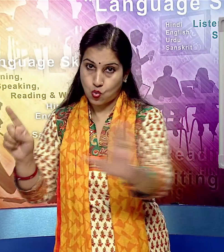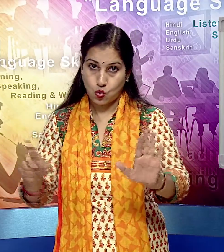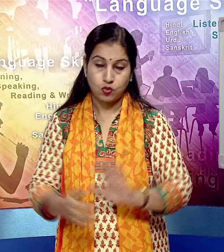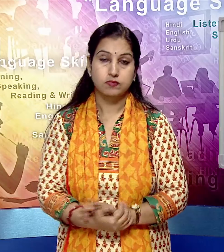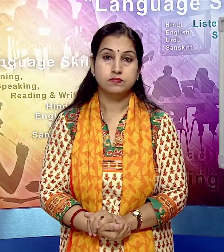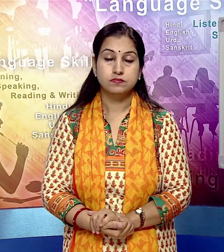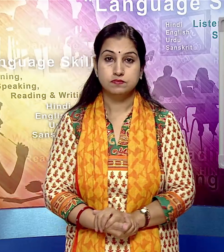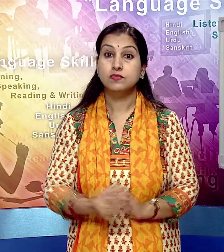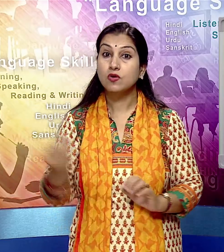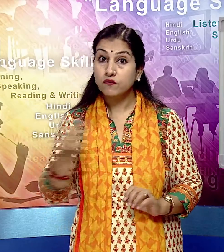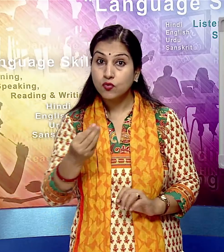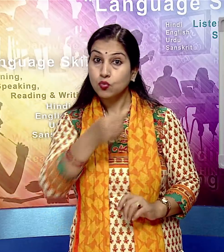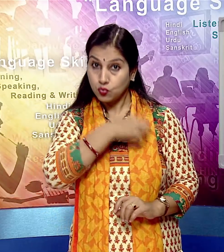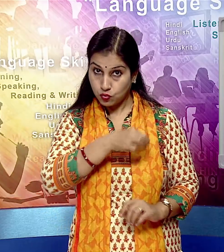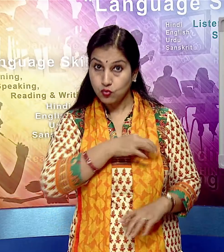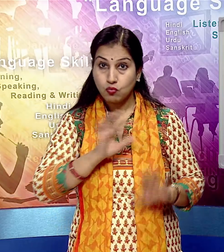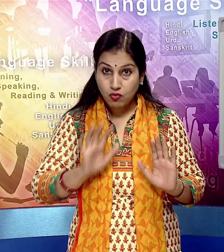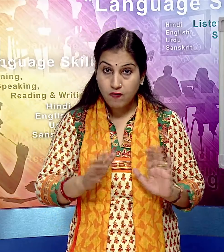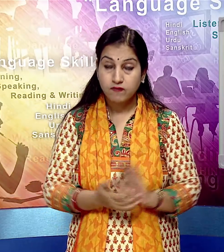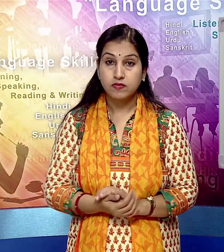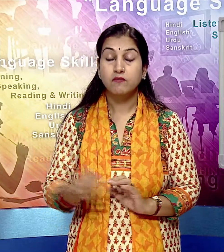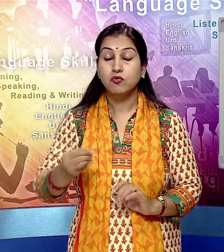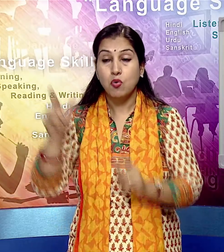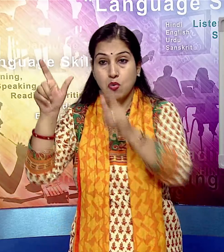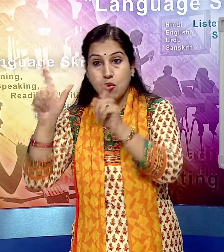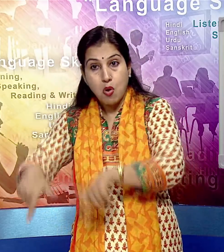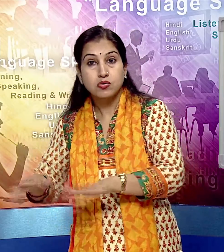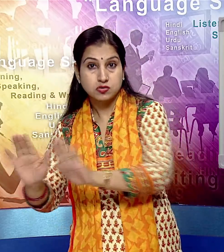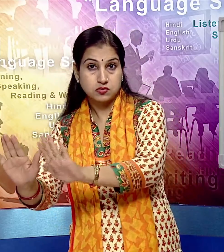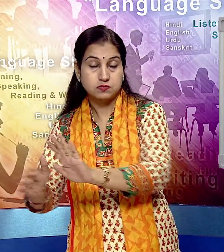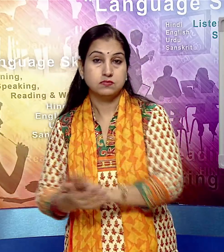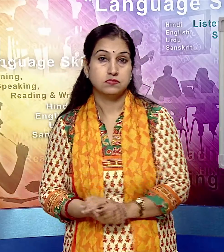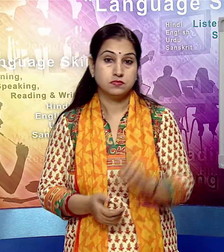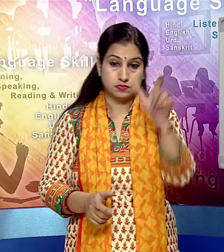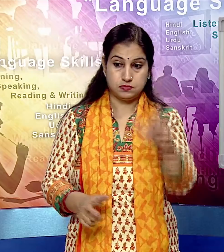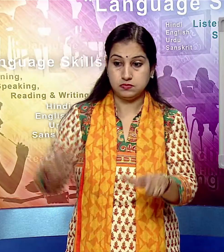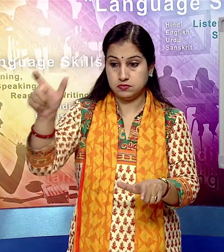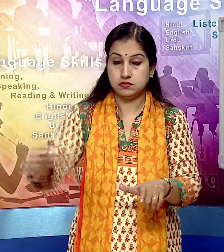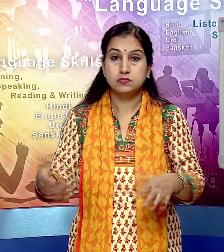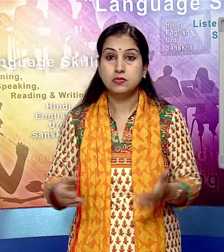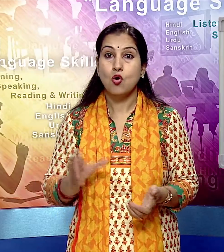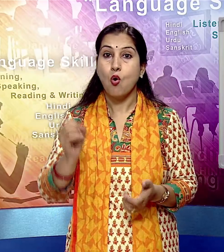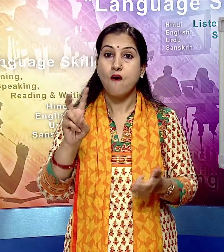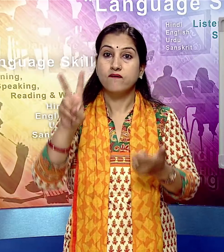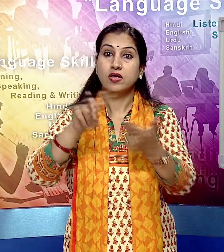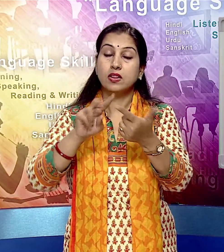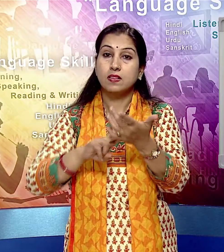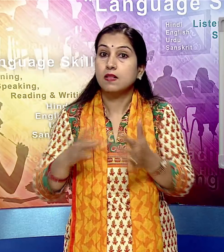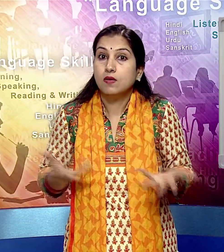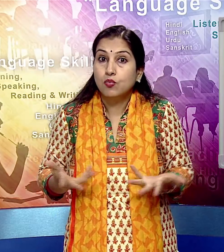Few of the advantages and disadvantages of microwave oven are: the